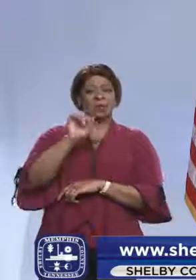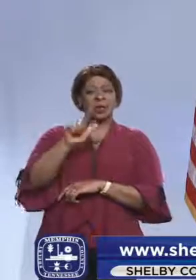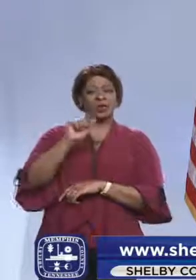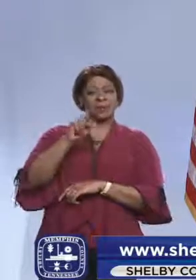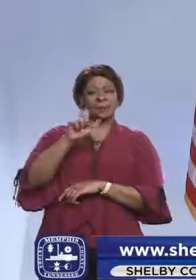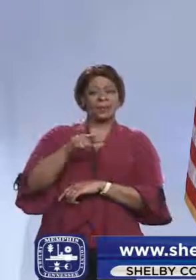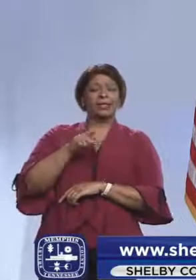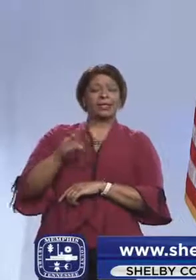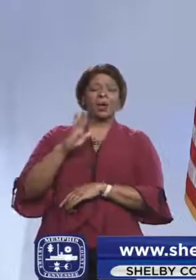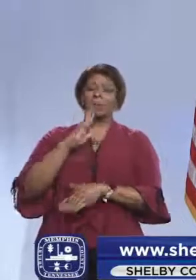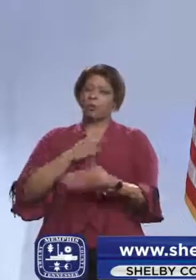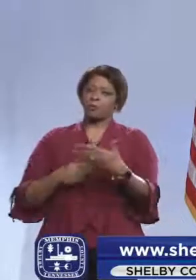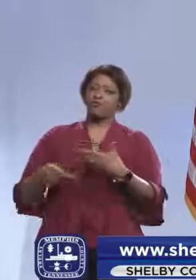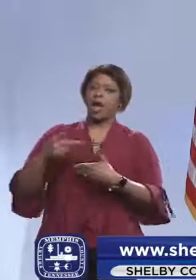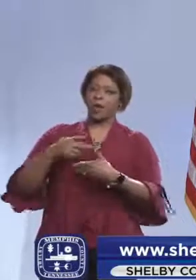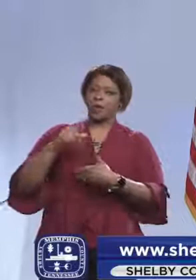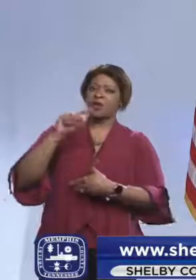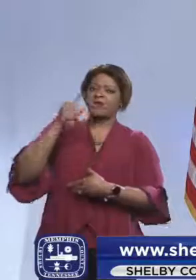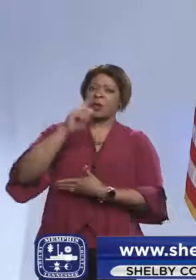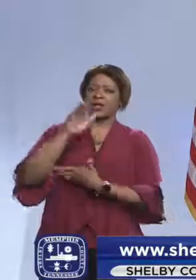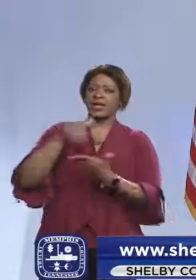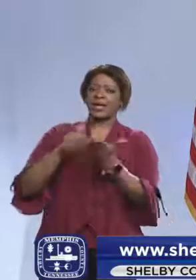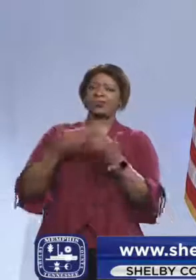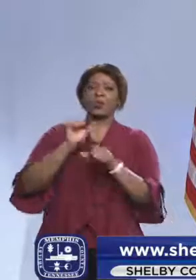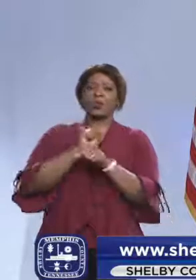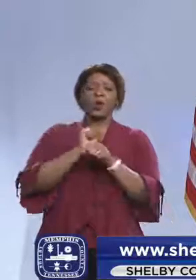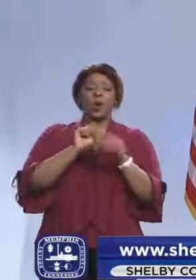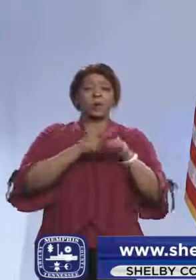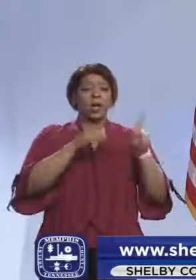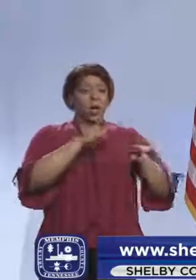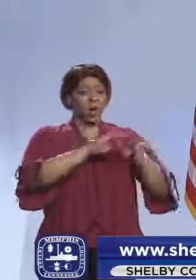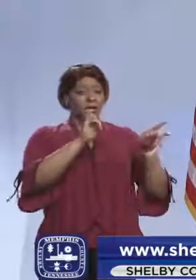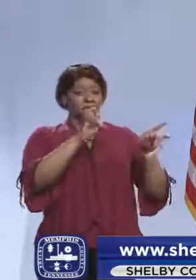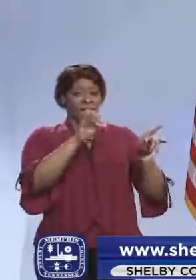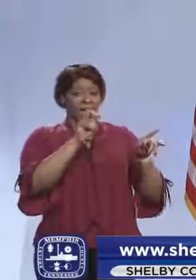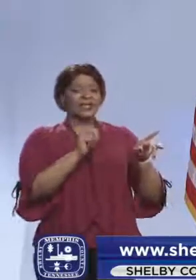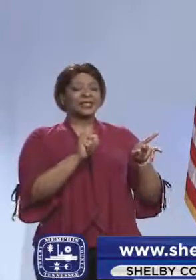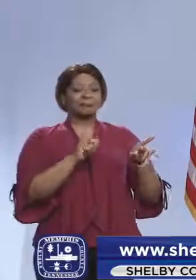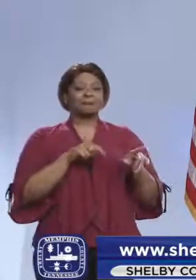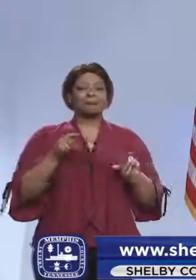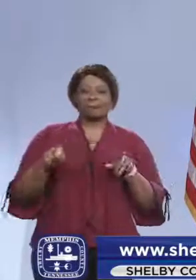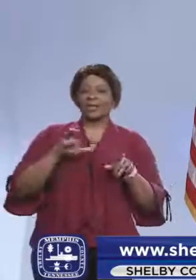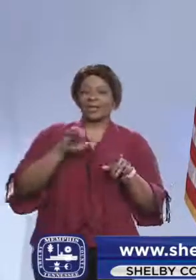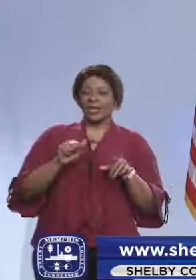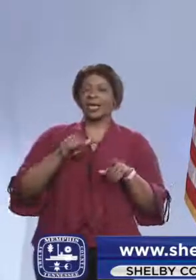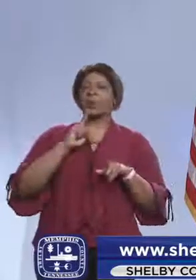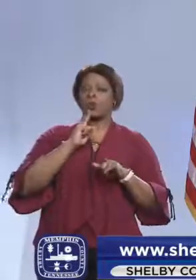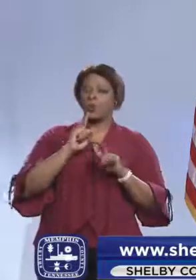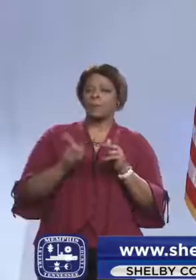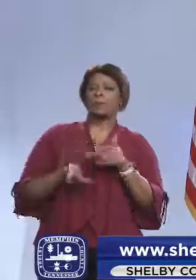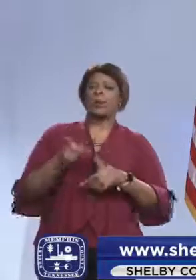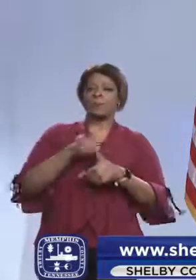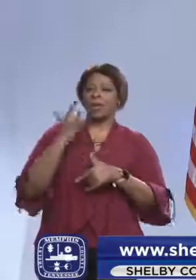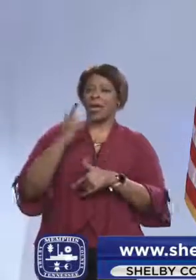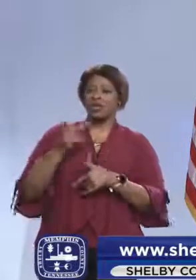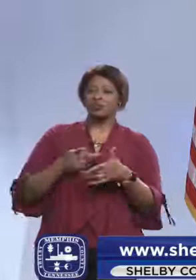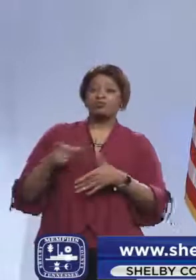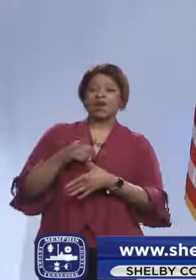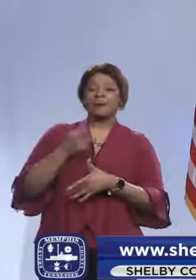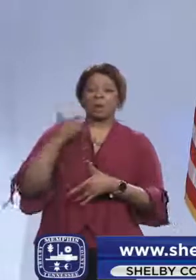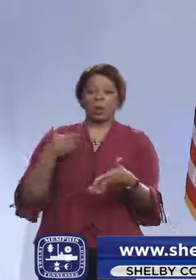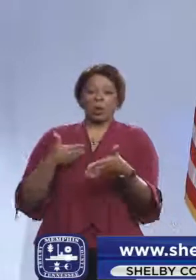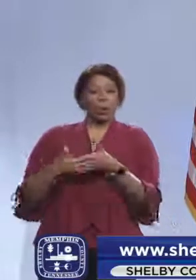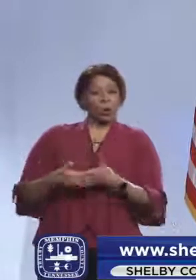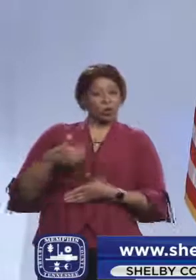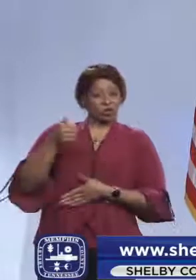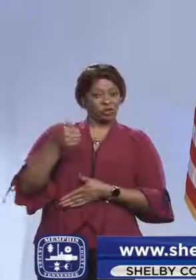actually be the primary site, even though the work has already begun on Jackson. And the reason the Commercial Appeal will be primary is because it's